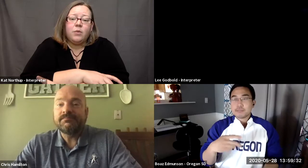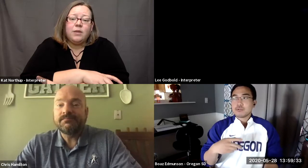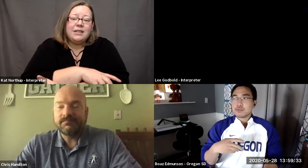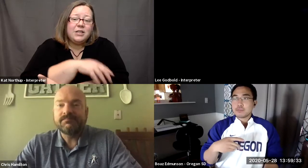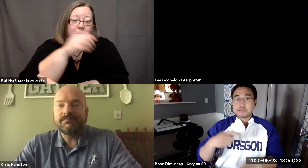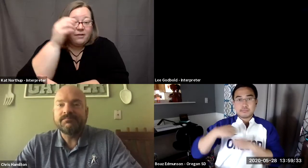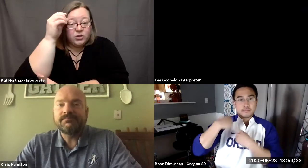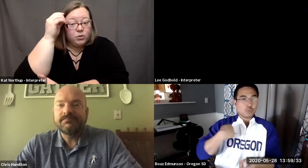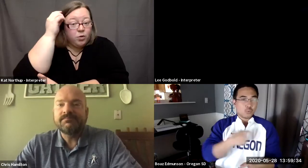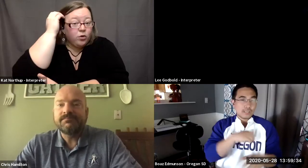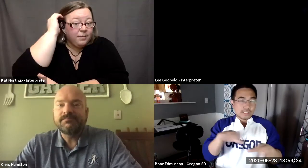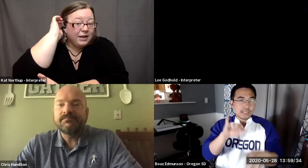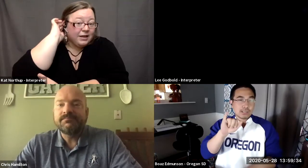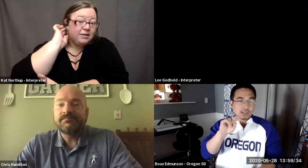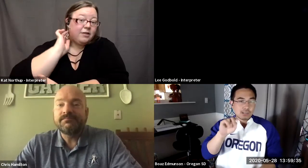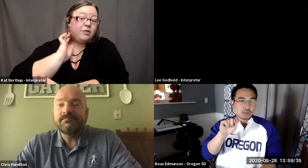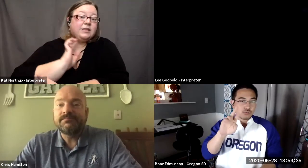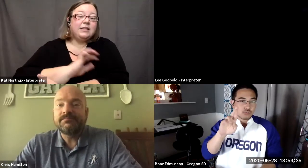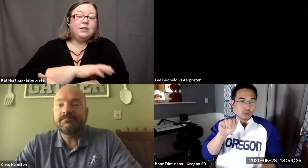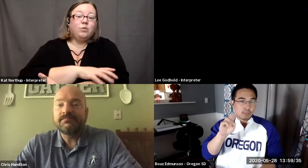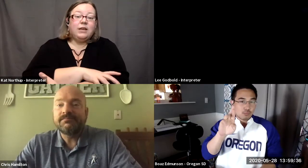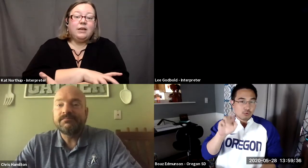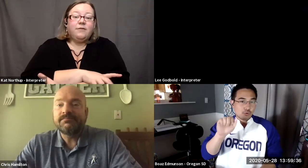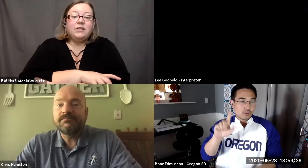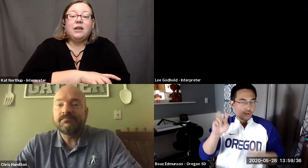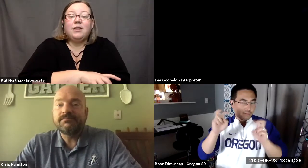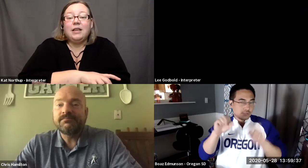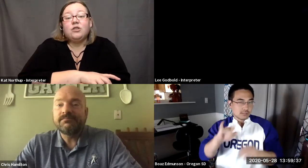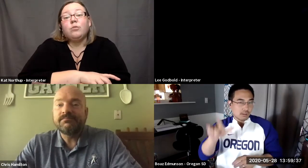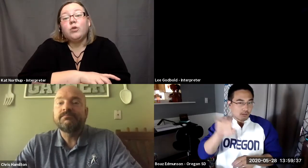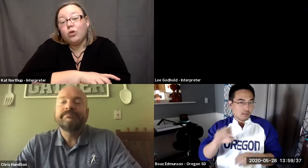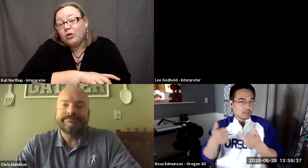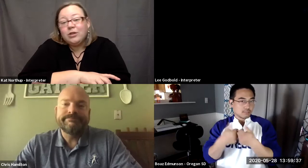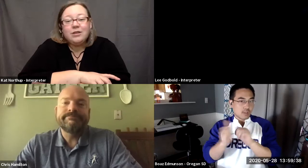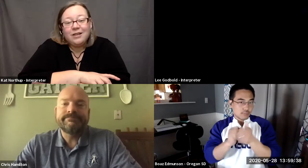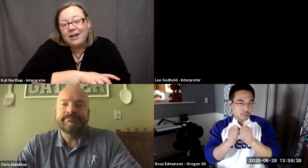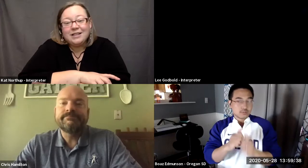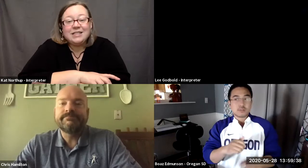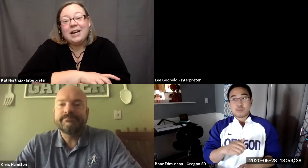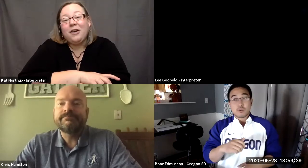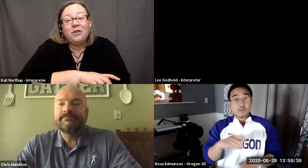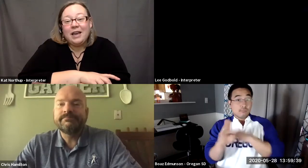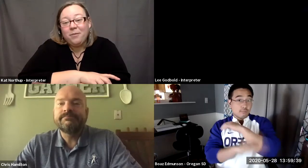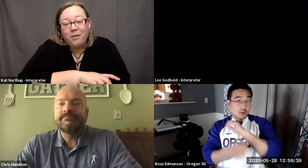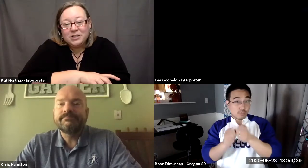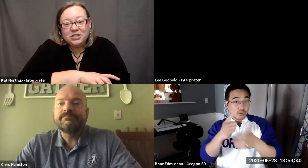Related to after-school programming, you know, since we've done intramural style game